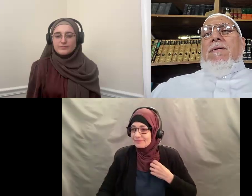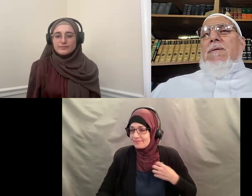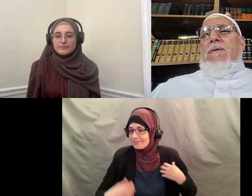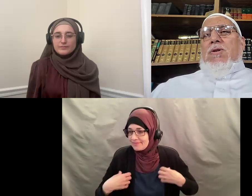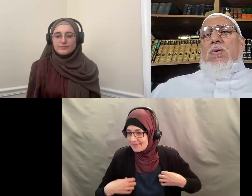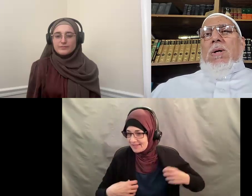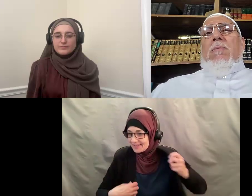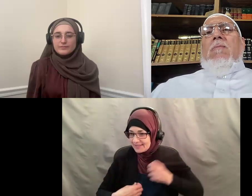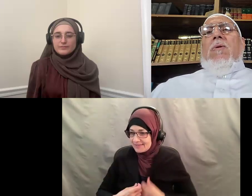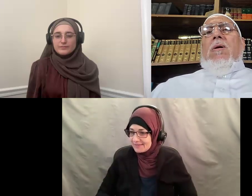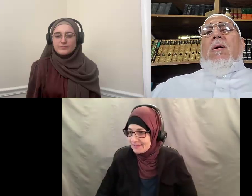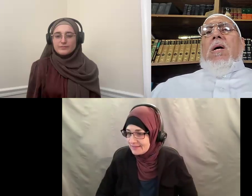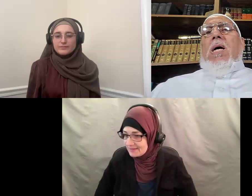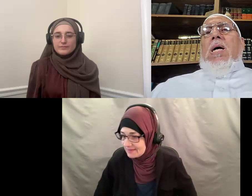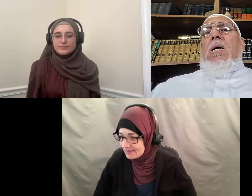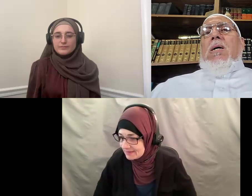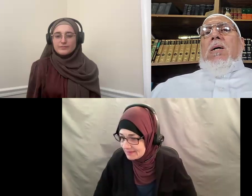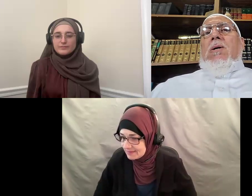of the surah.